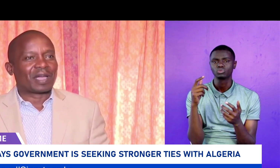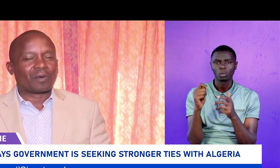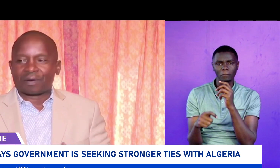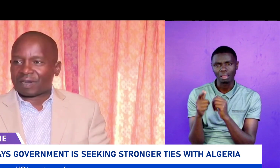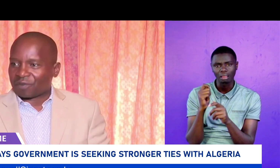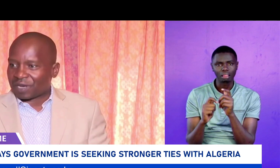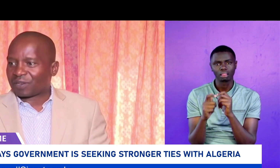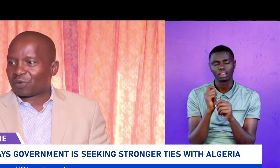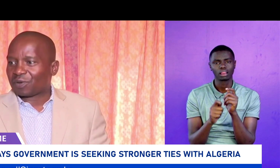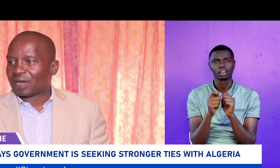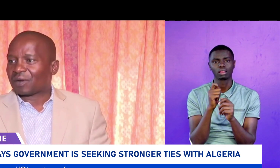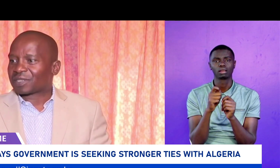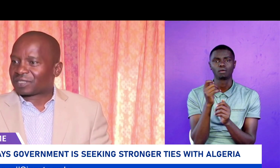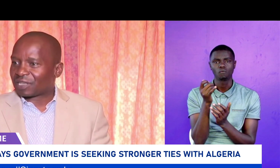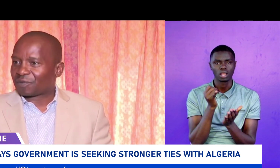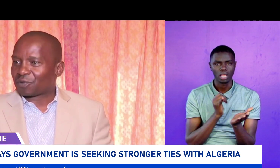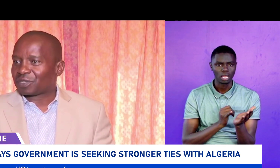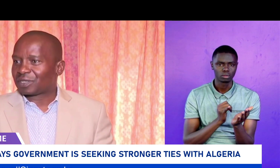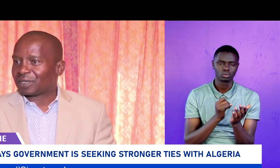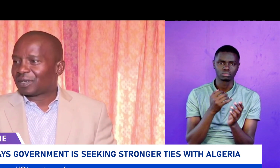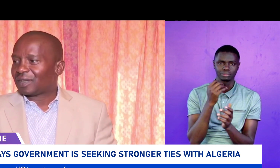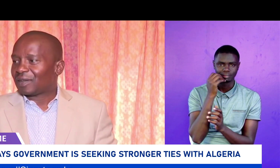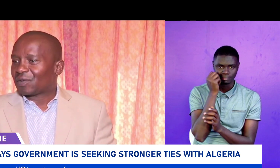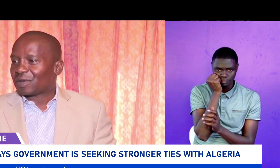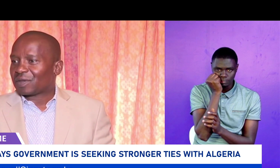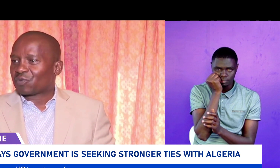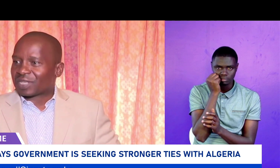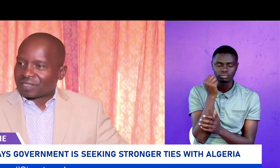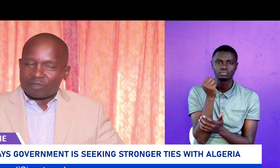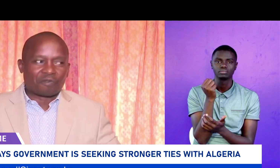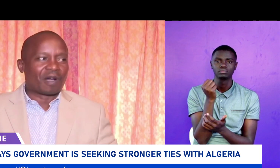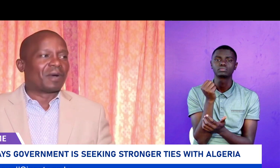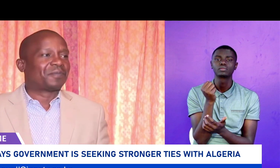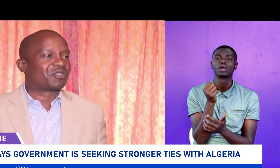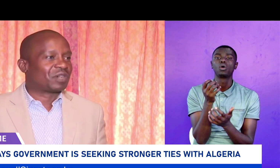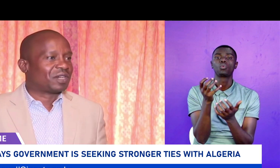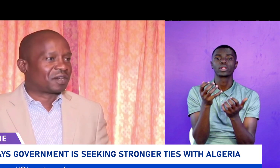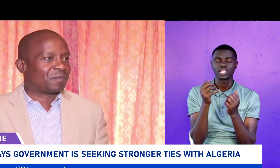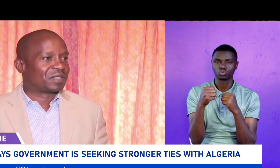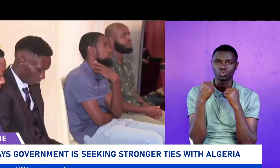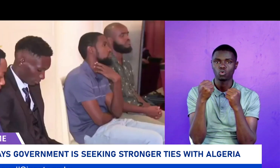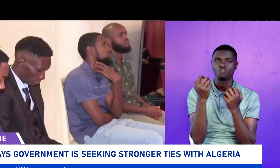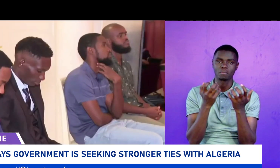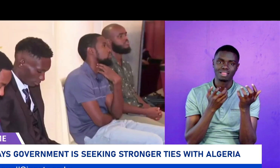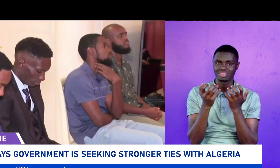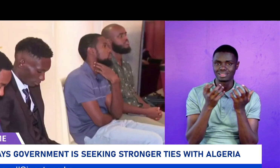our avocado, our citrus fruits. We just need to firm up the trade agreements.